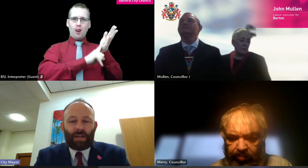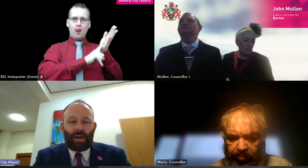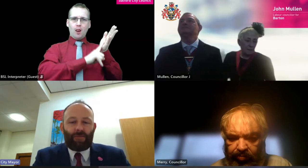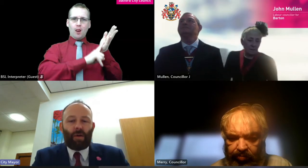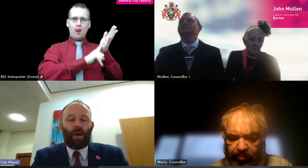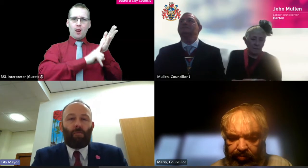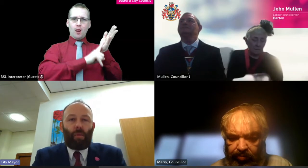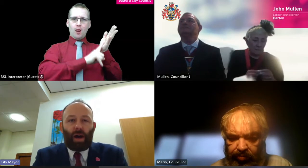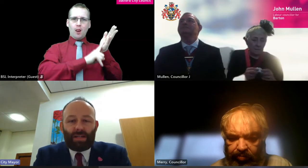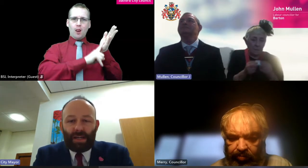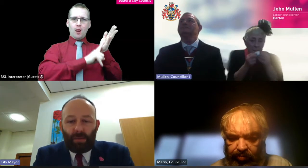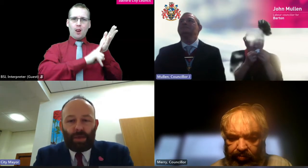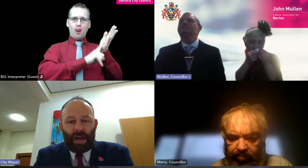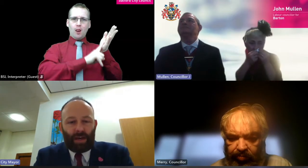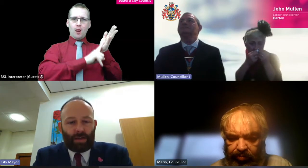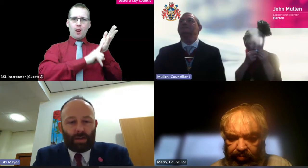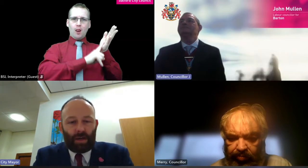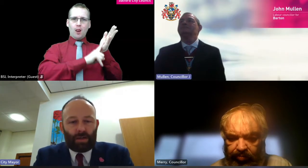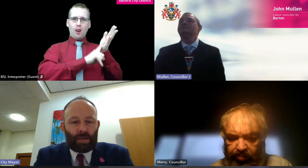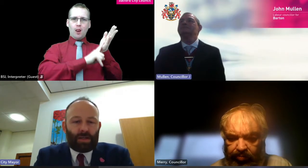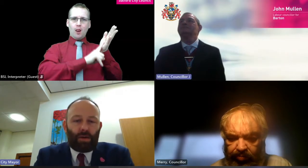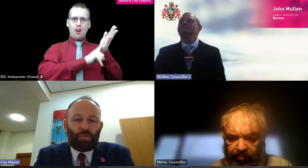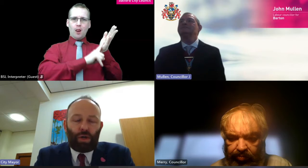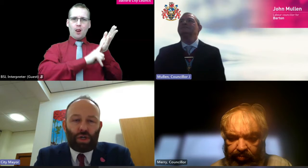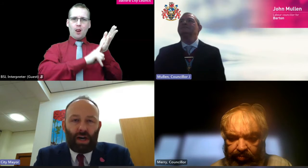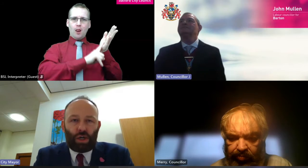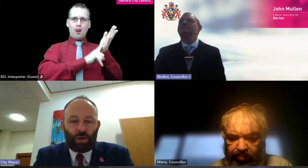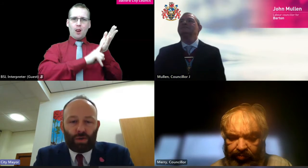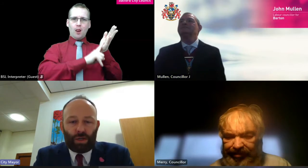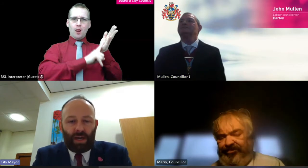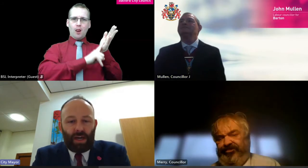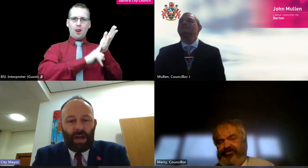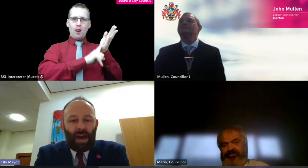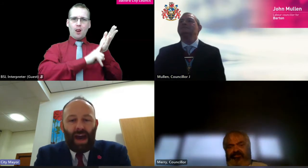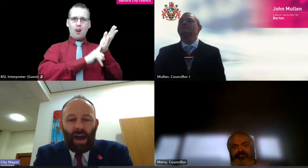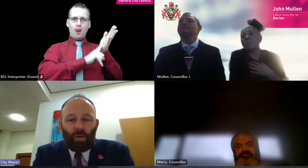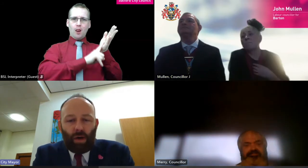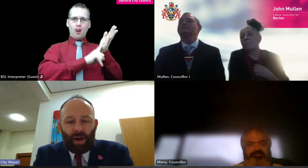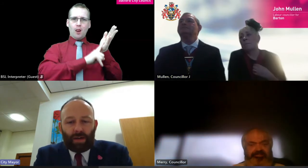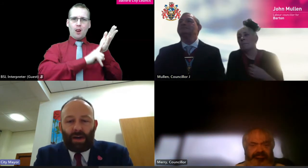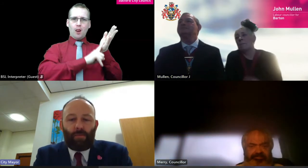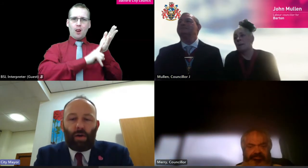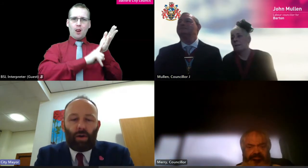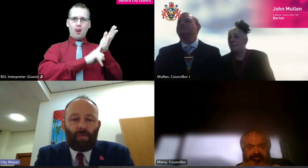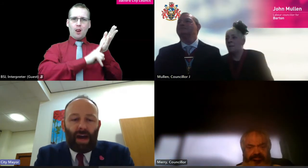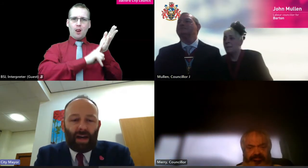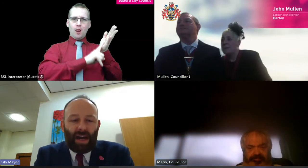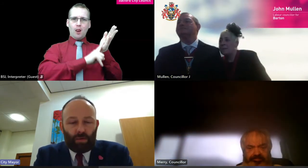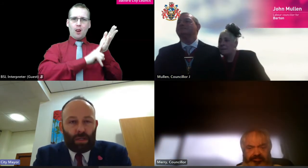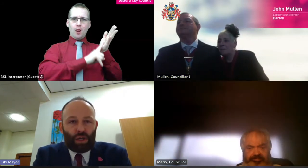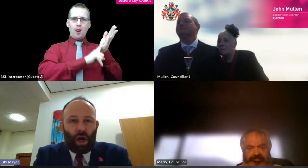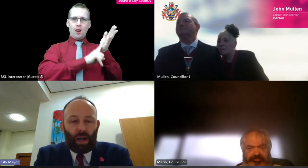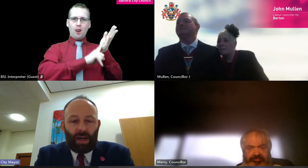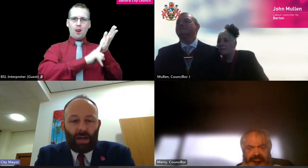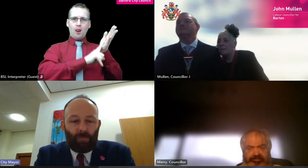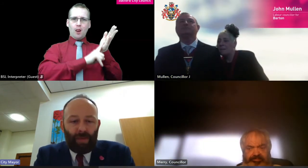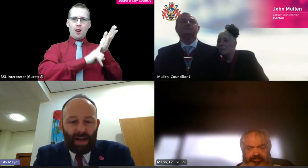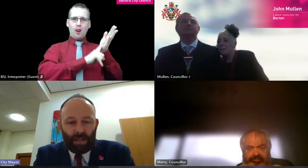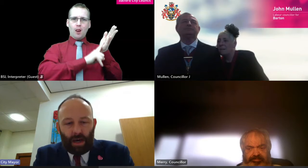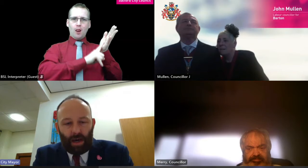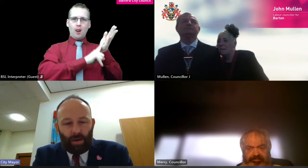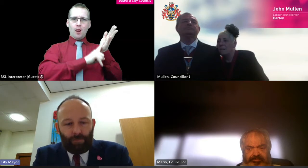opportunity to give my deep thanks and sincere appreciation to the outgoing ceremonial mayor, Councillor